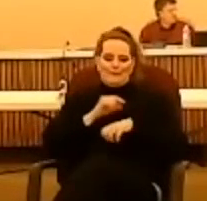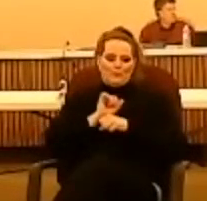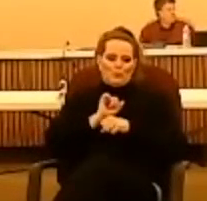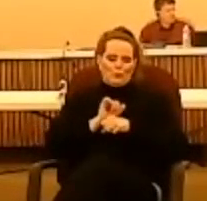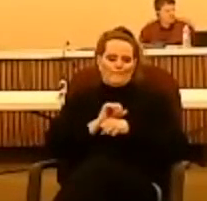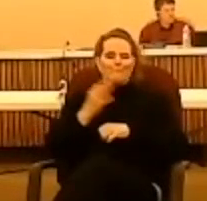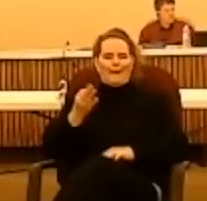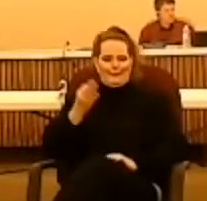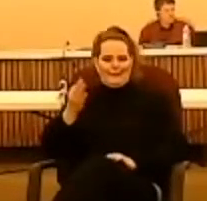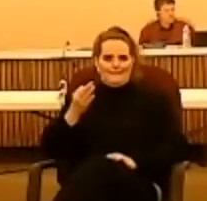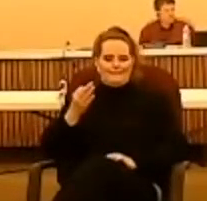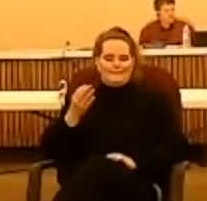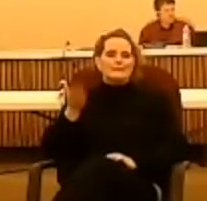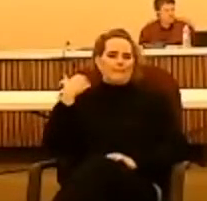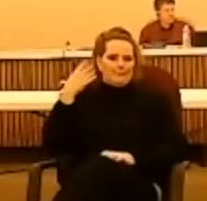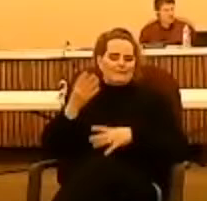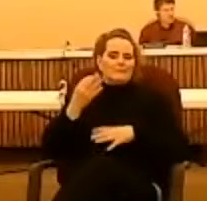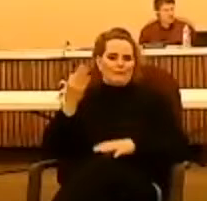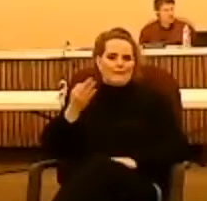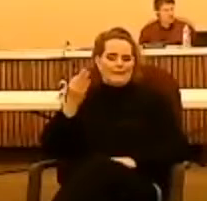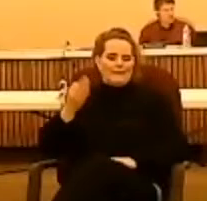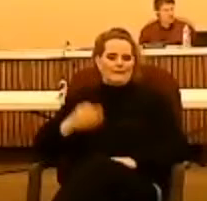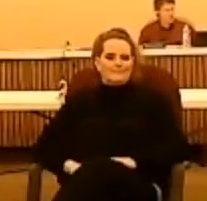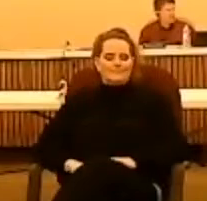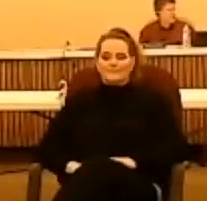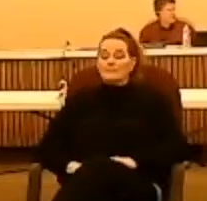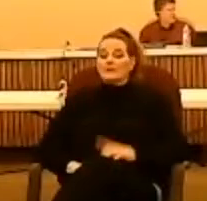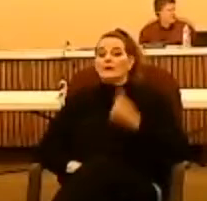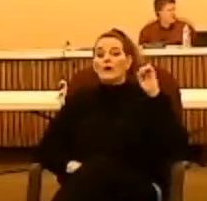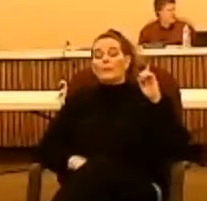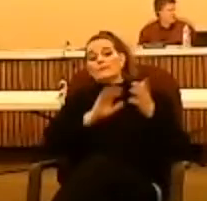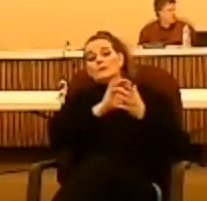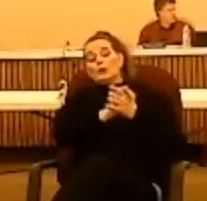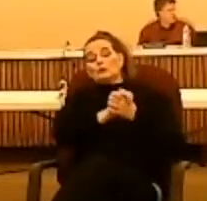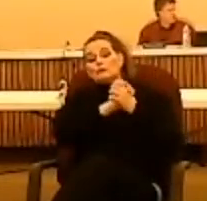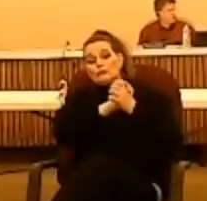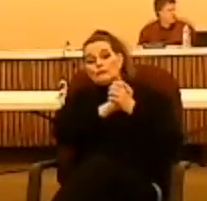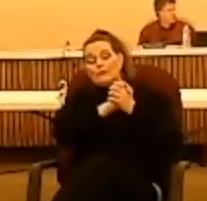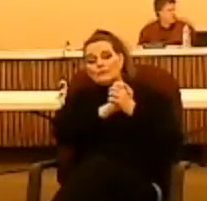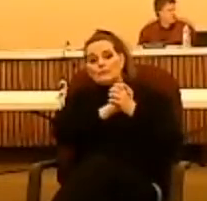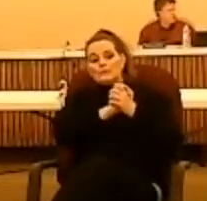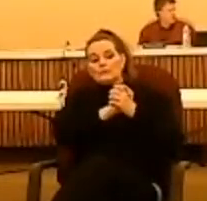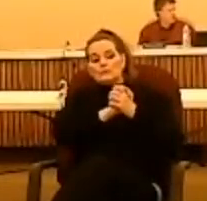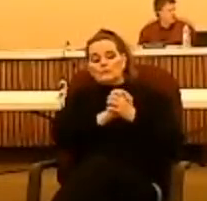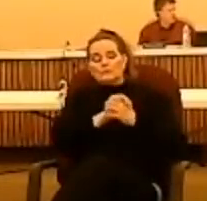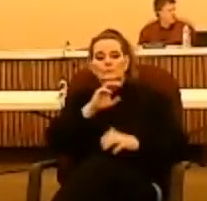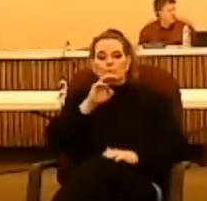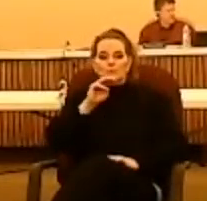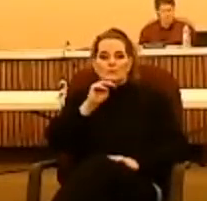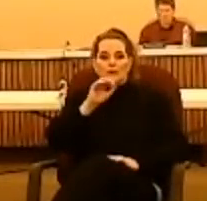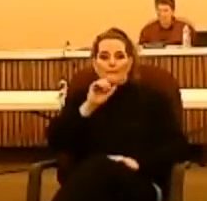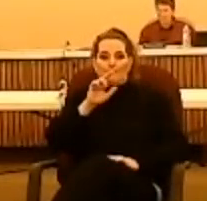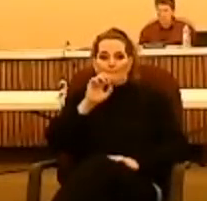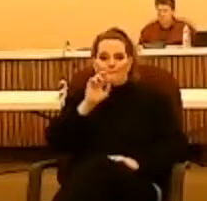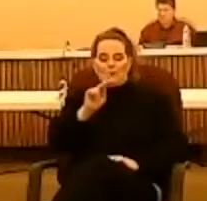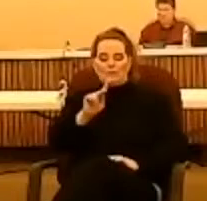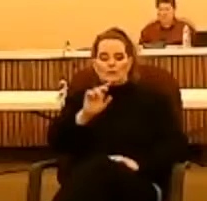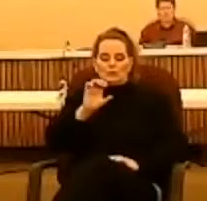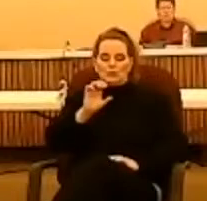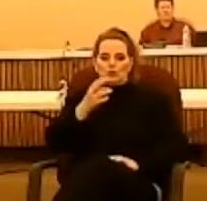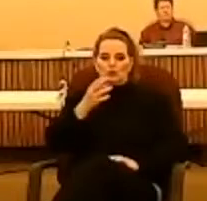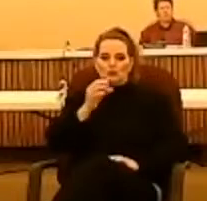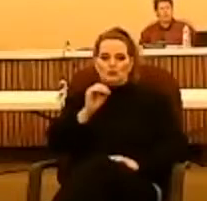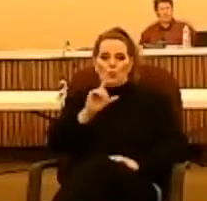Friday, I understand. I was told. And so then congratulations to, is it Mark Cholak? who's Yes. Taking over as Yes. chief. So-